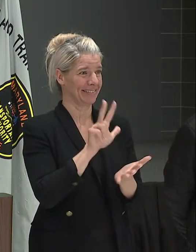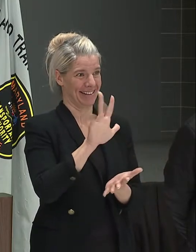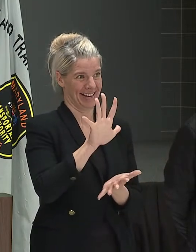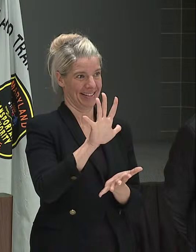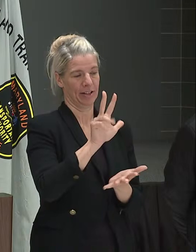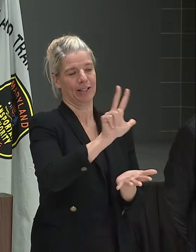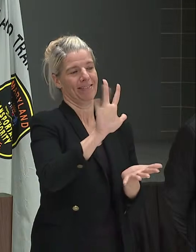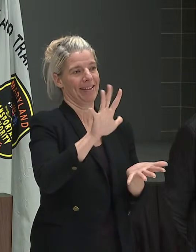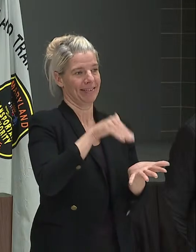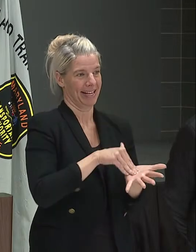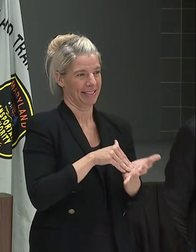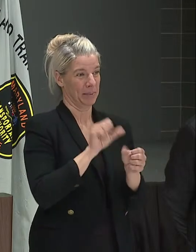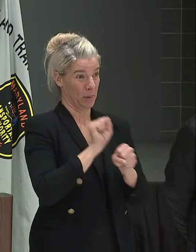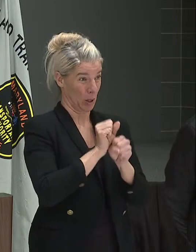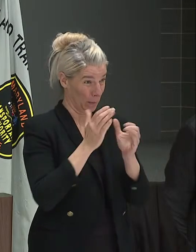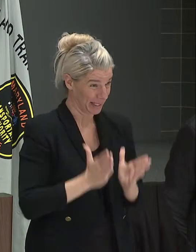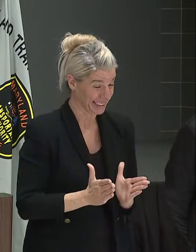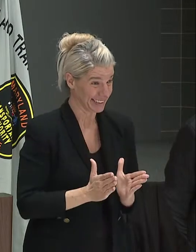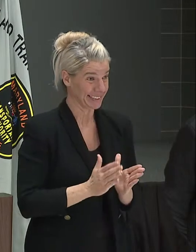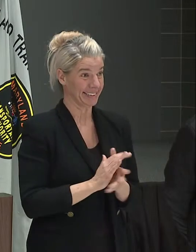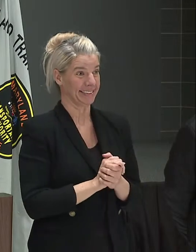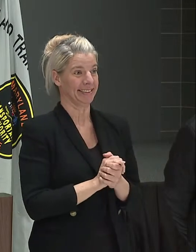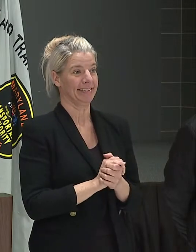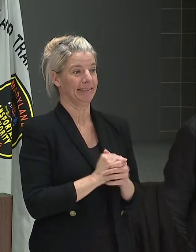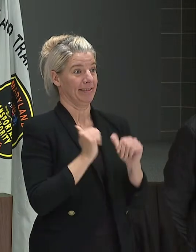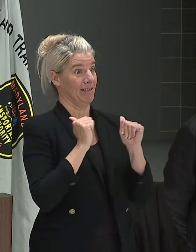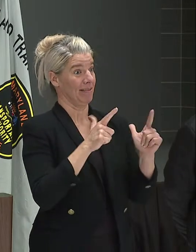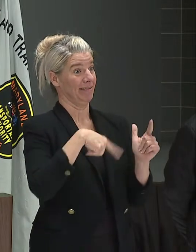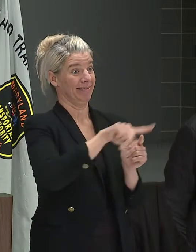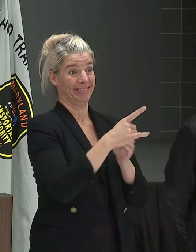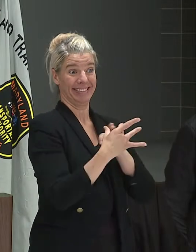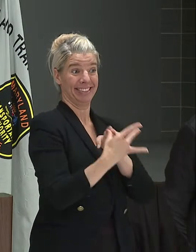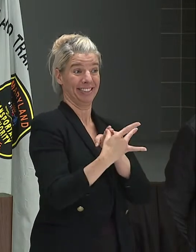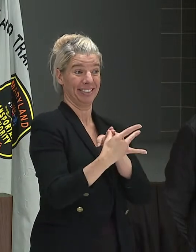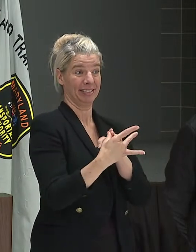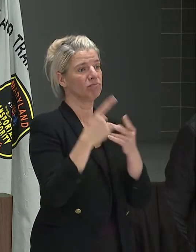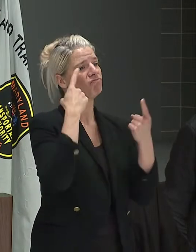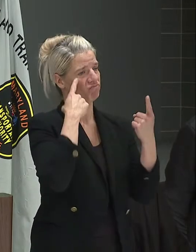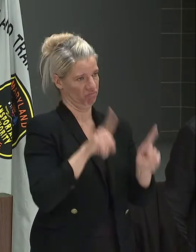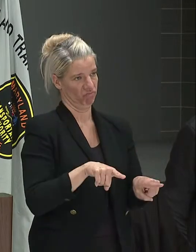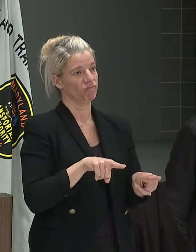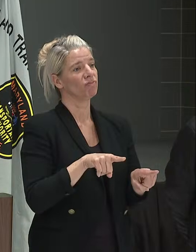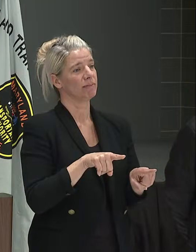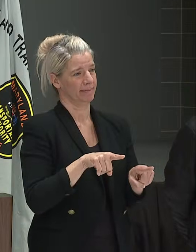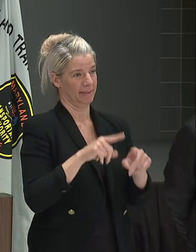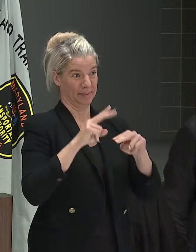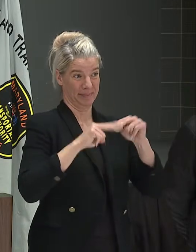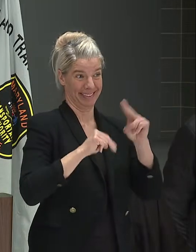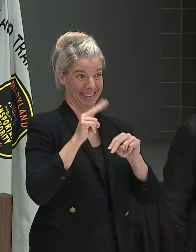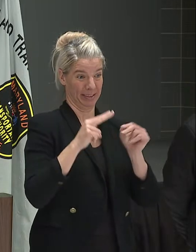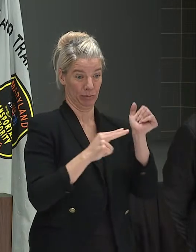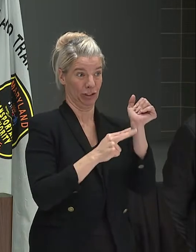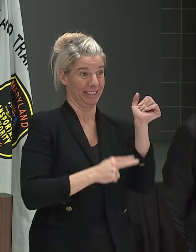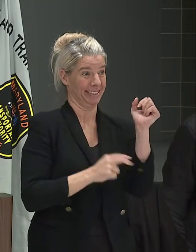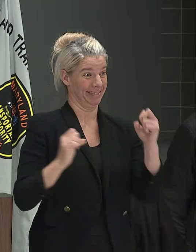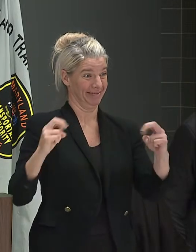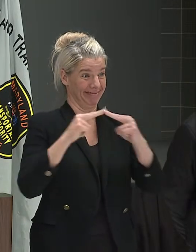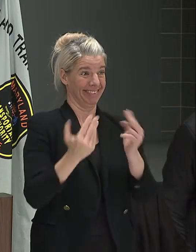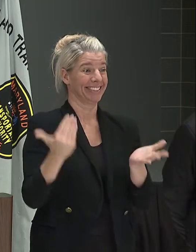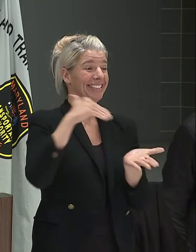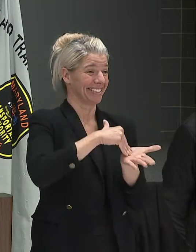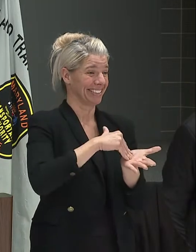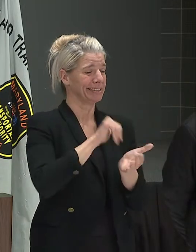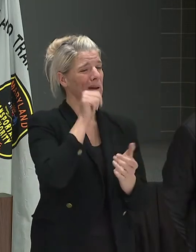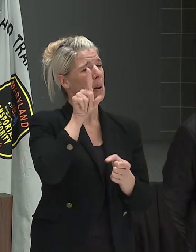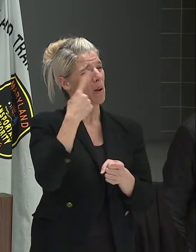employees. And all of them agree that rebuilding the Key Bridge is not just a local